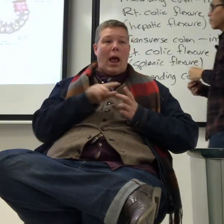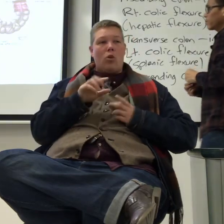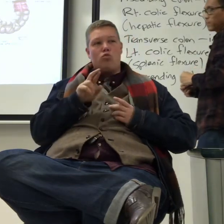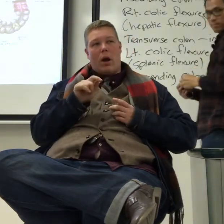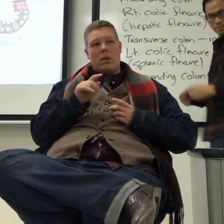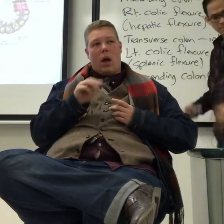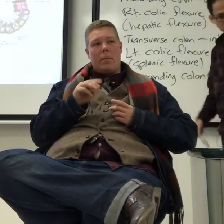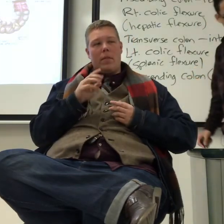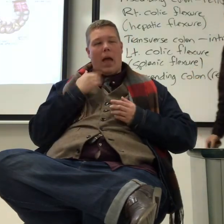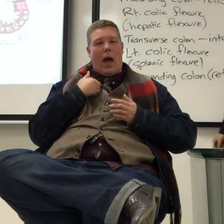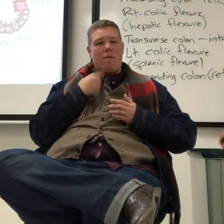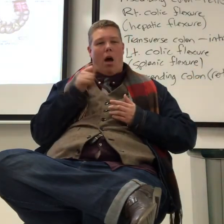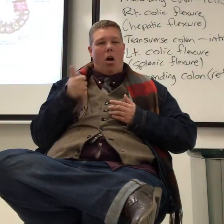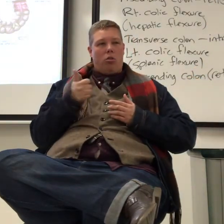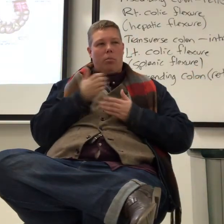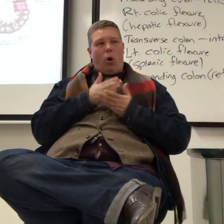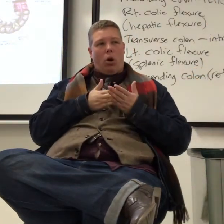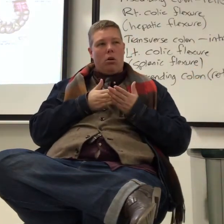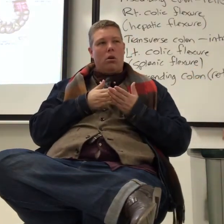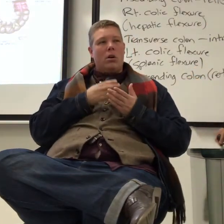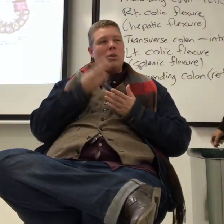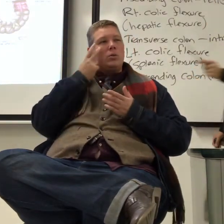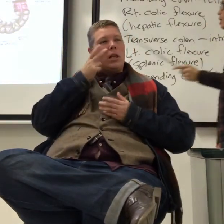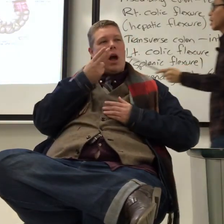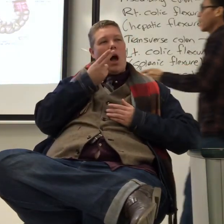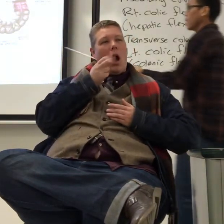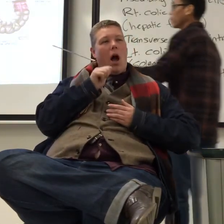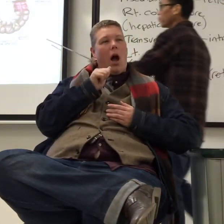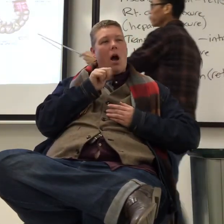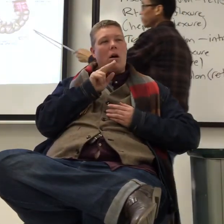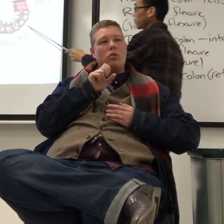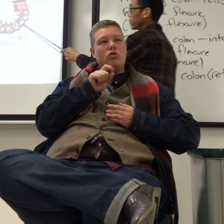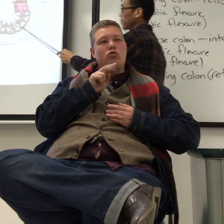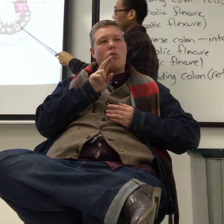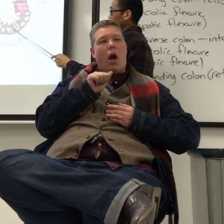like there's hostra,